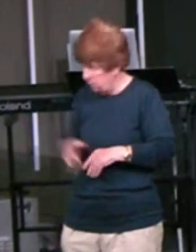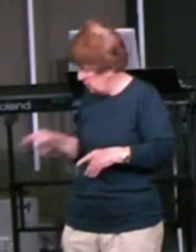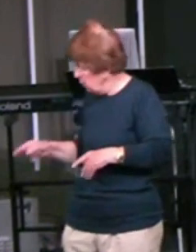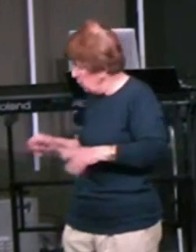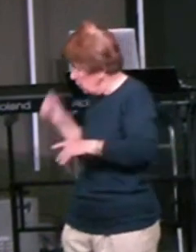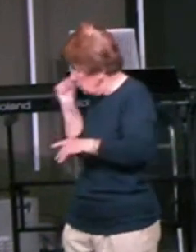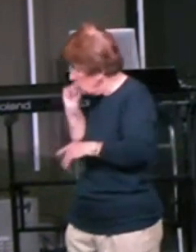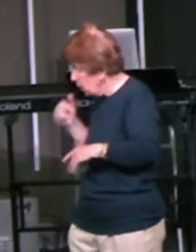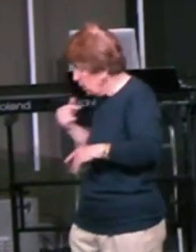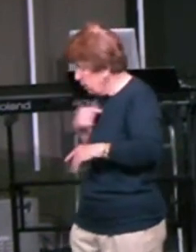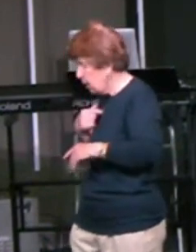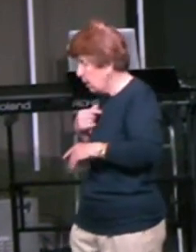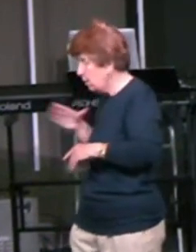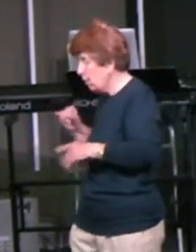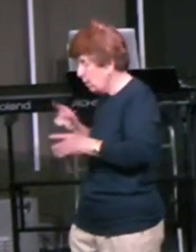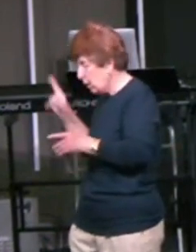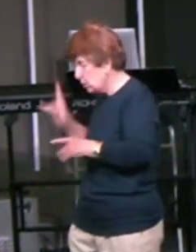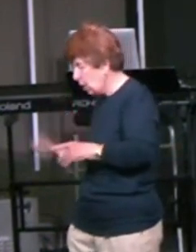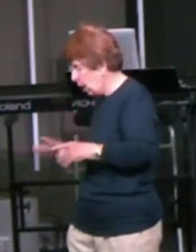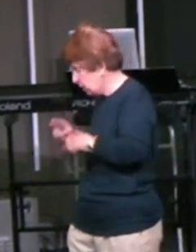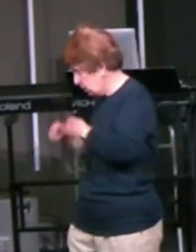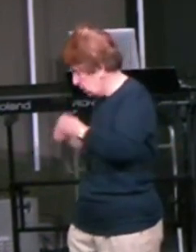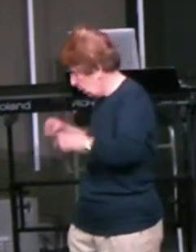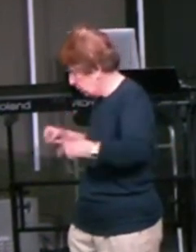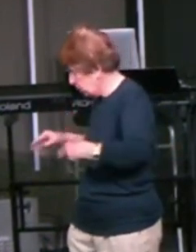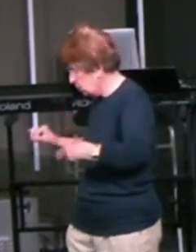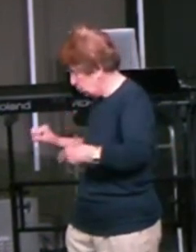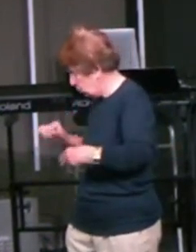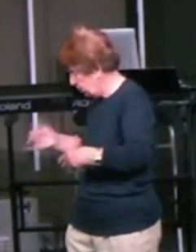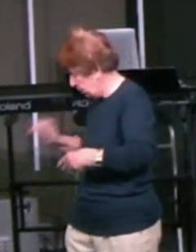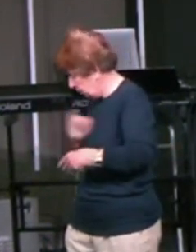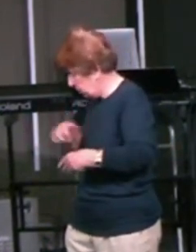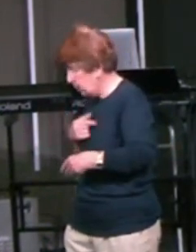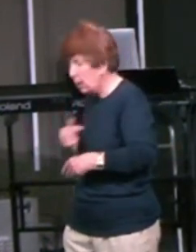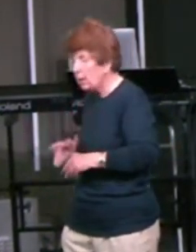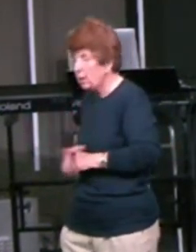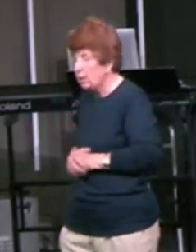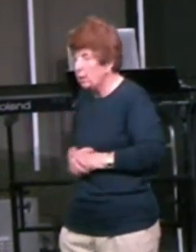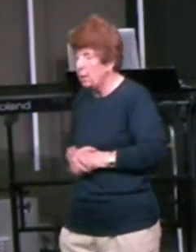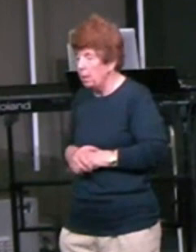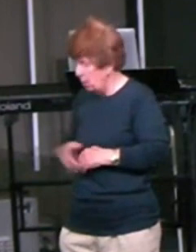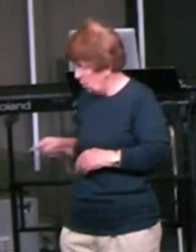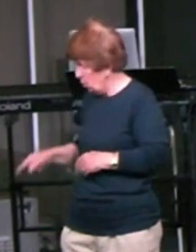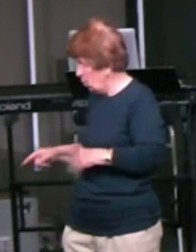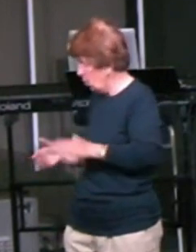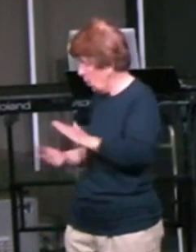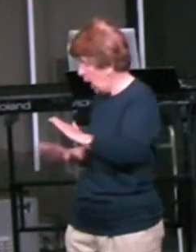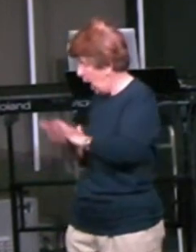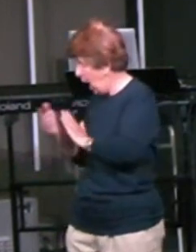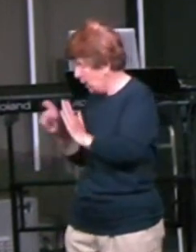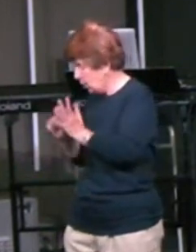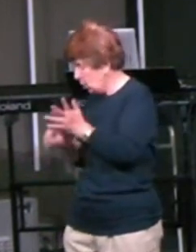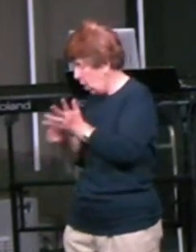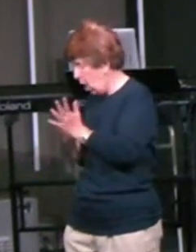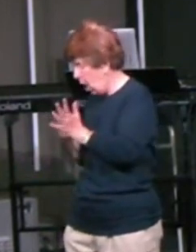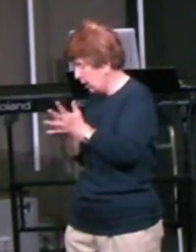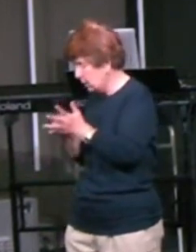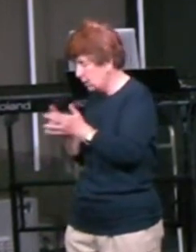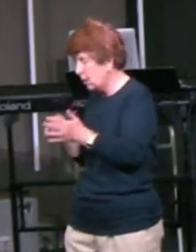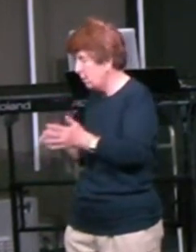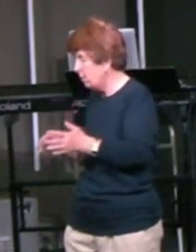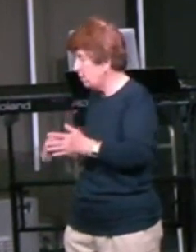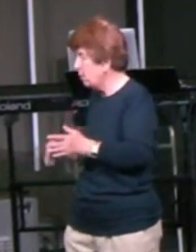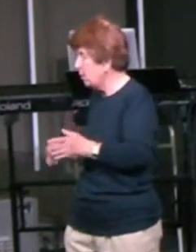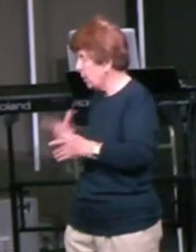You have cheated me of the tithes and offerings due to me. You are under a curse, for your whole nation has